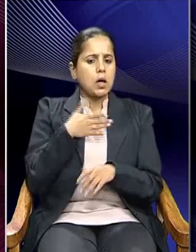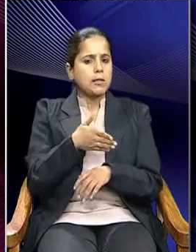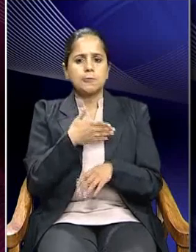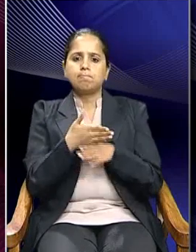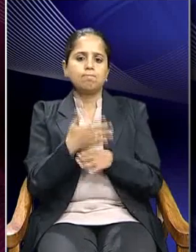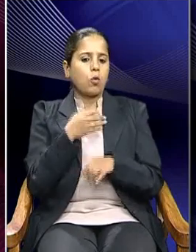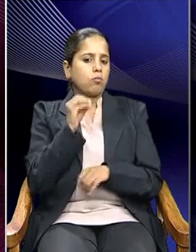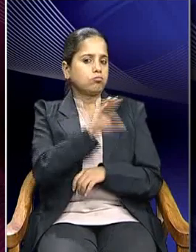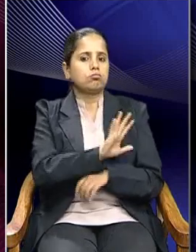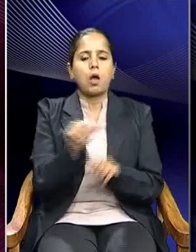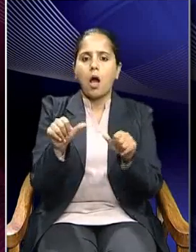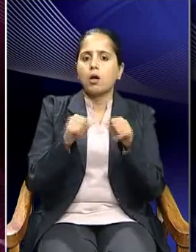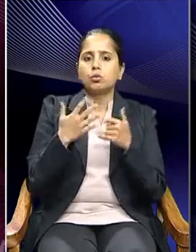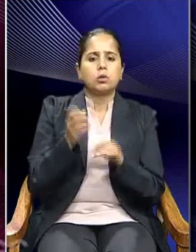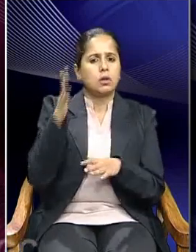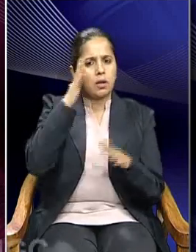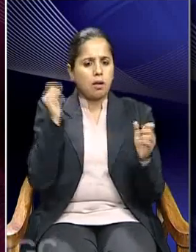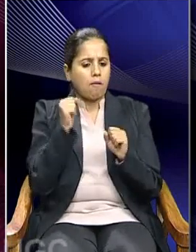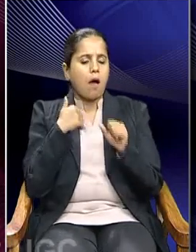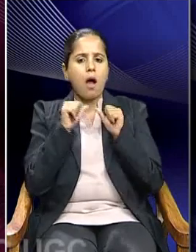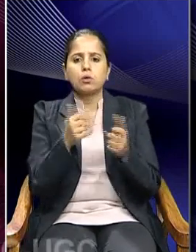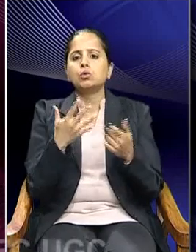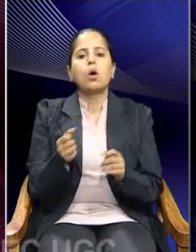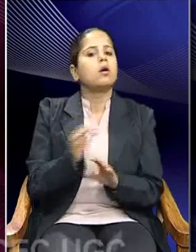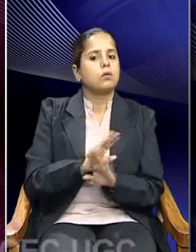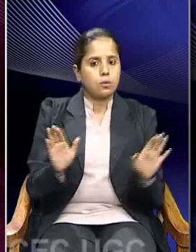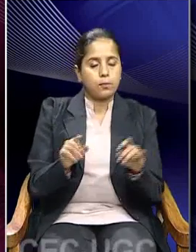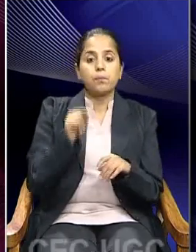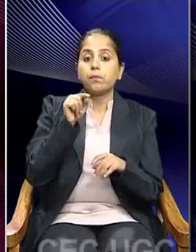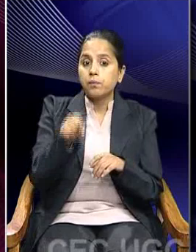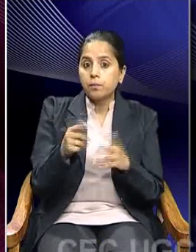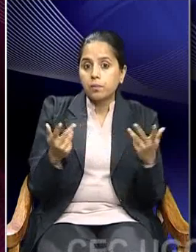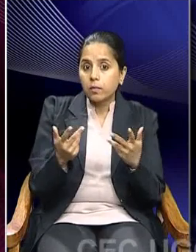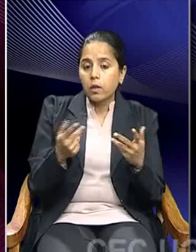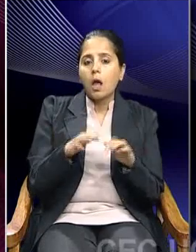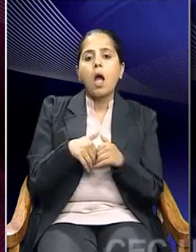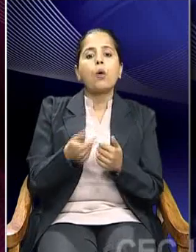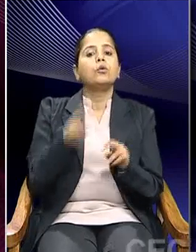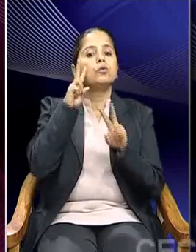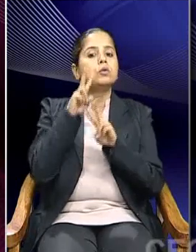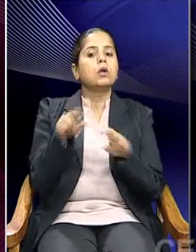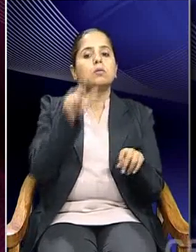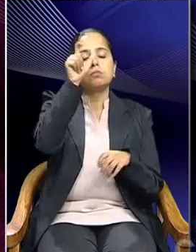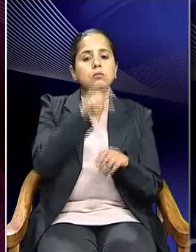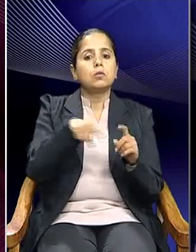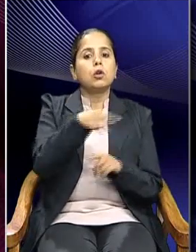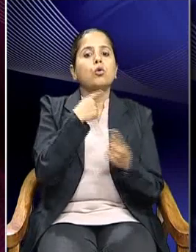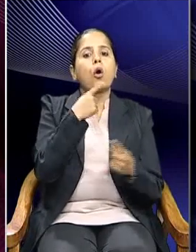share, is not comfortable into sharing. So then how does a researcher